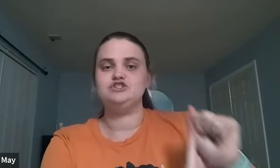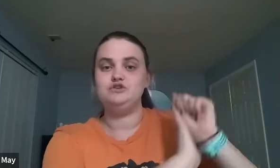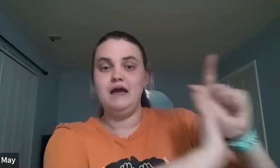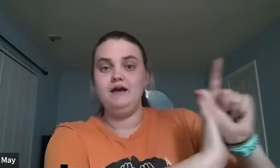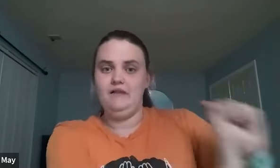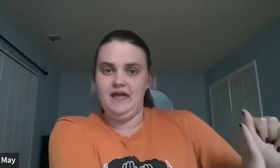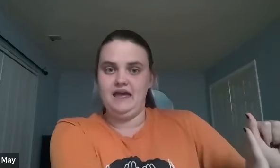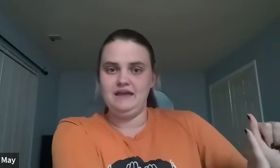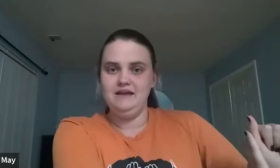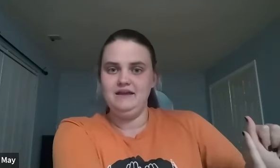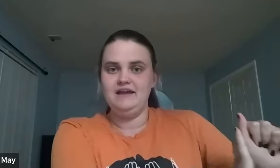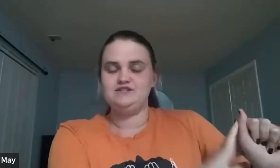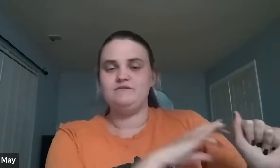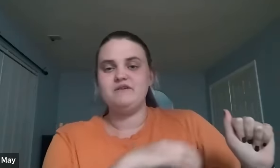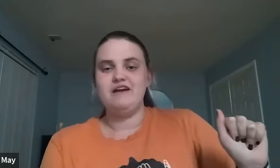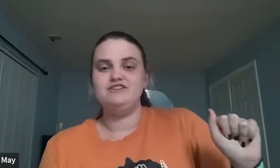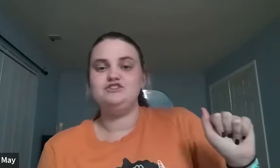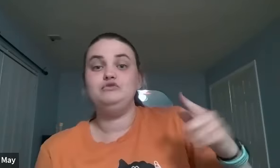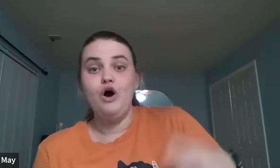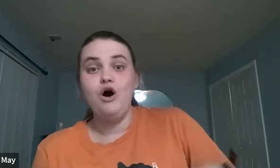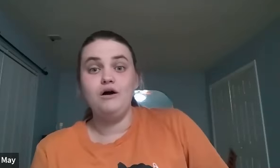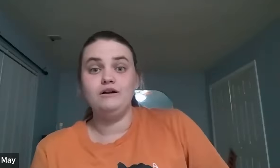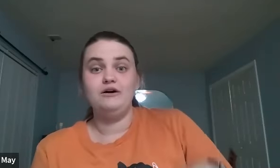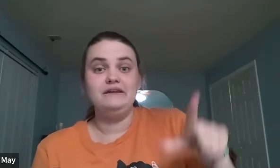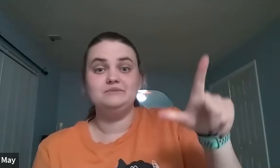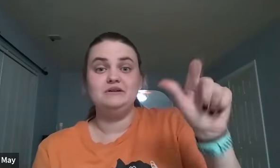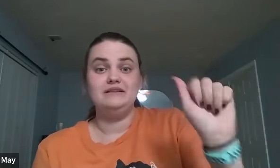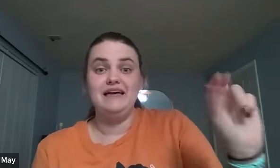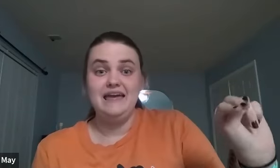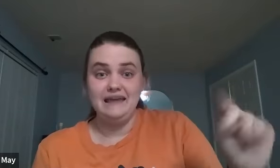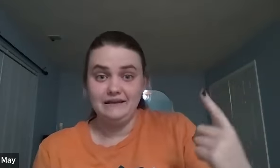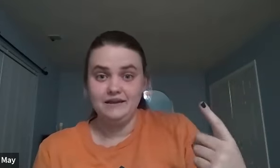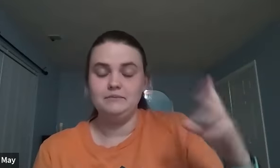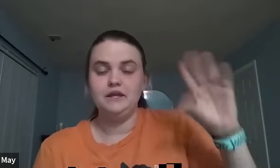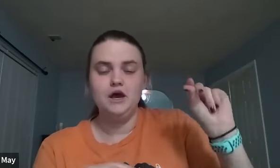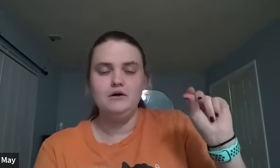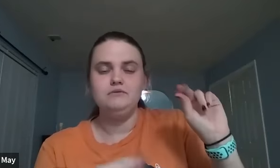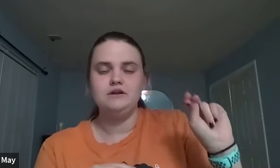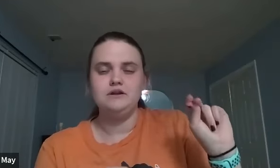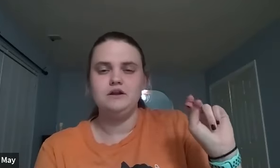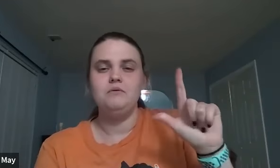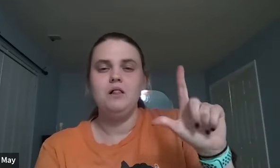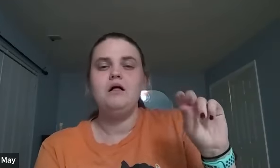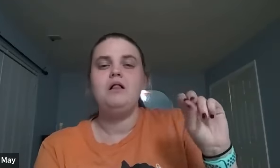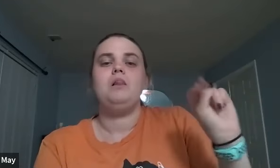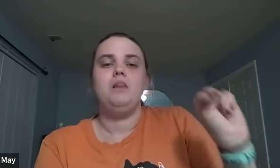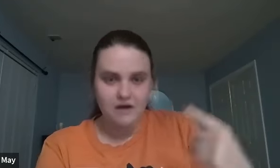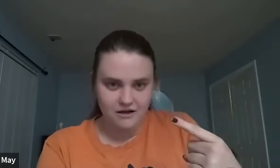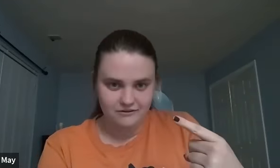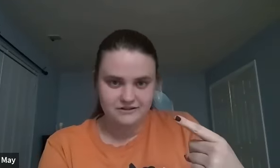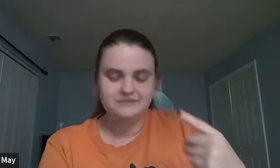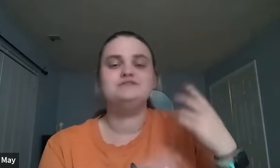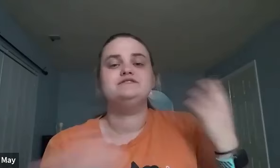do LA. And so if I remember having to do long, I'll end up doing lang. And I'm like, no, long.